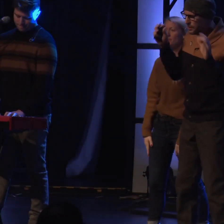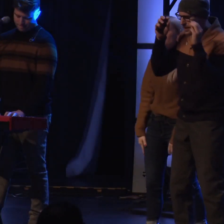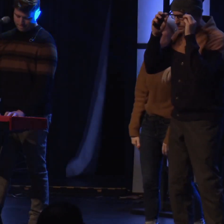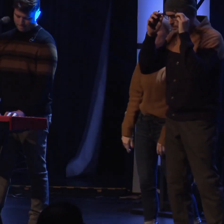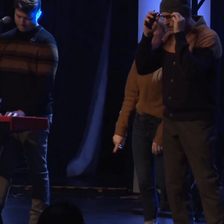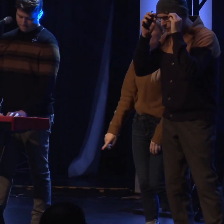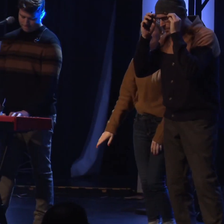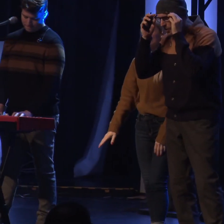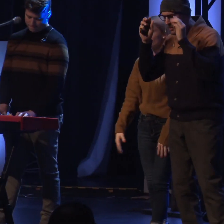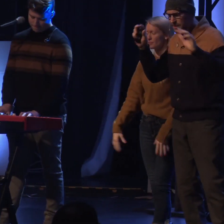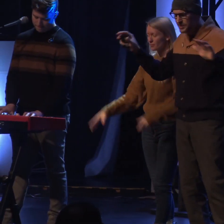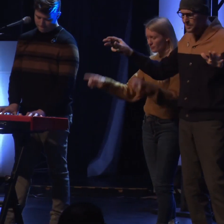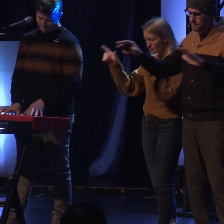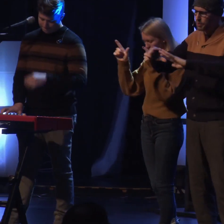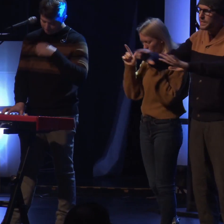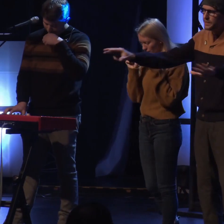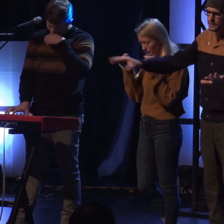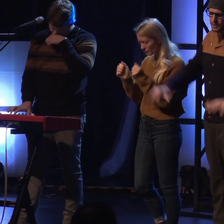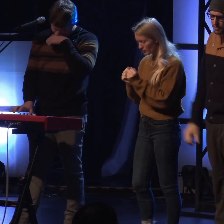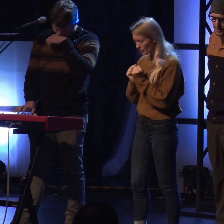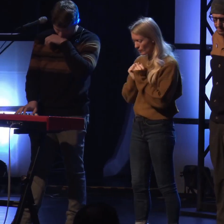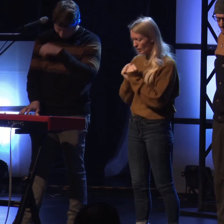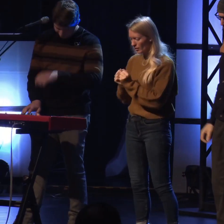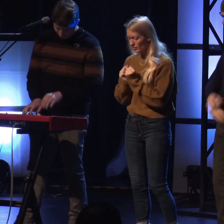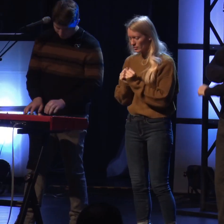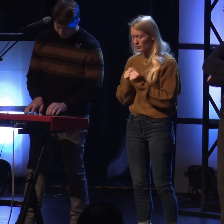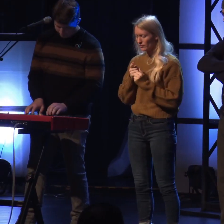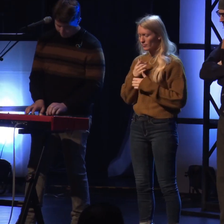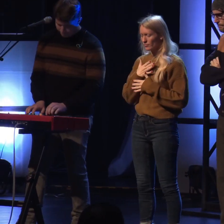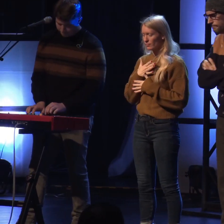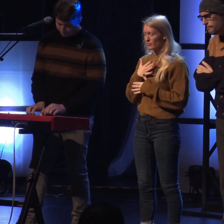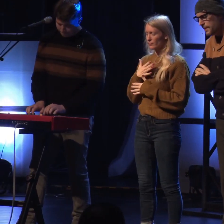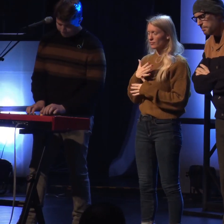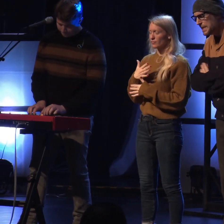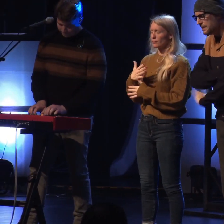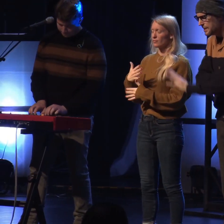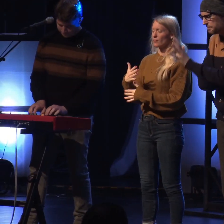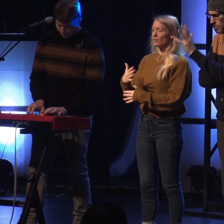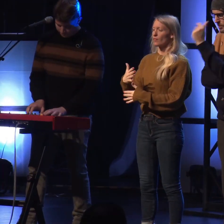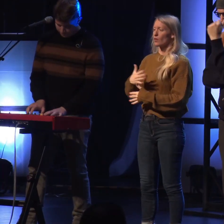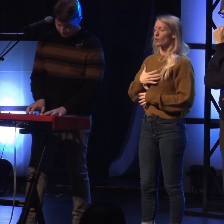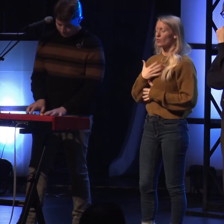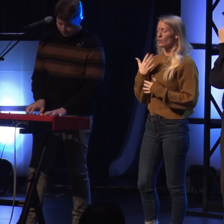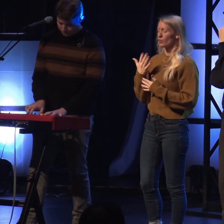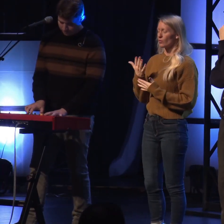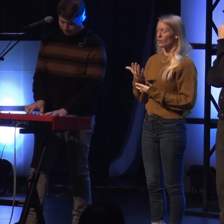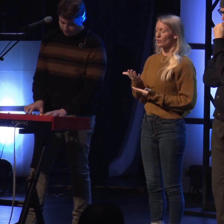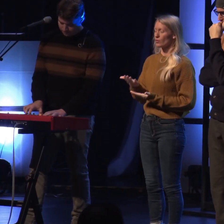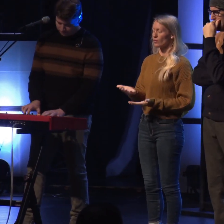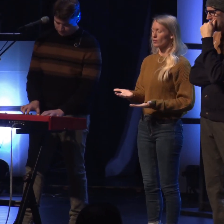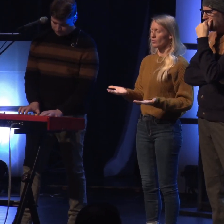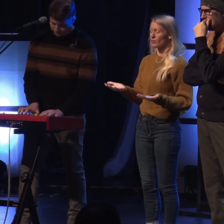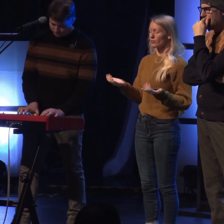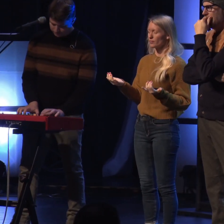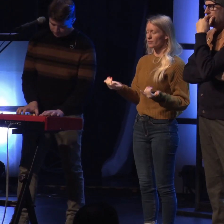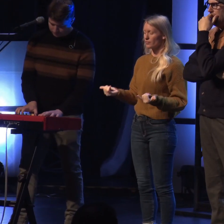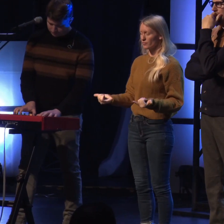Just close your eyes with me for a moment. Let's just breathe a little bit. Be in this moment.